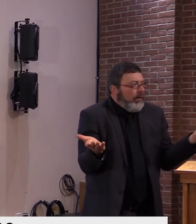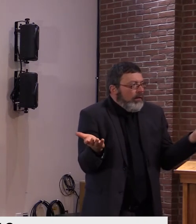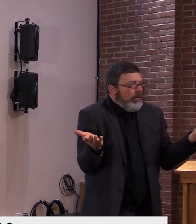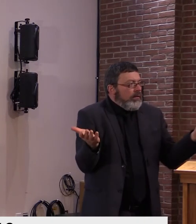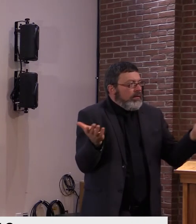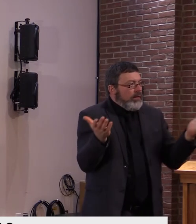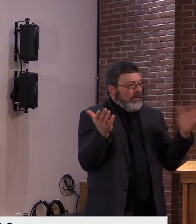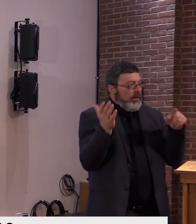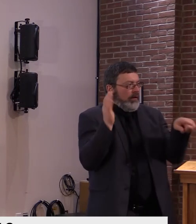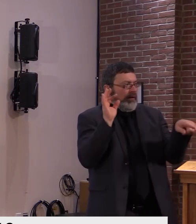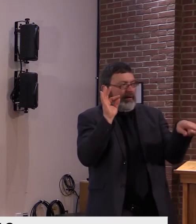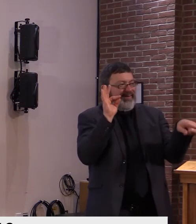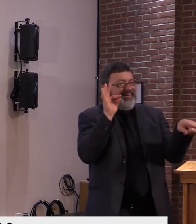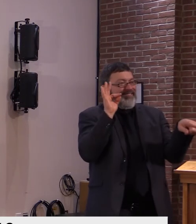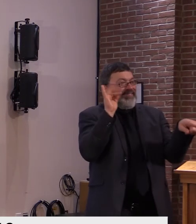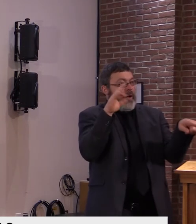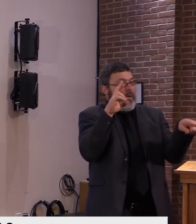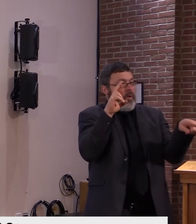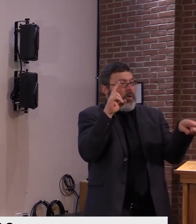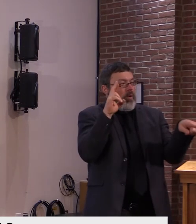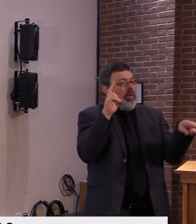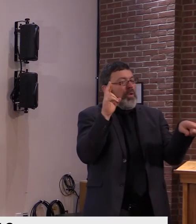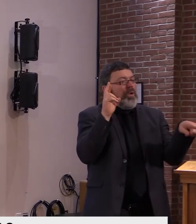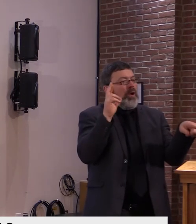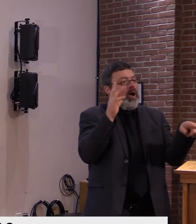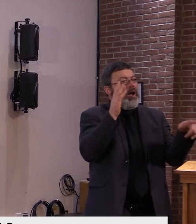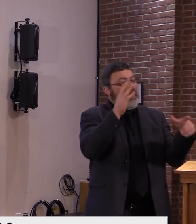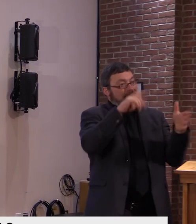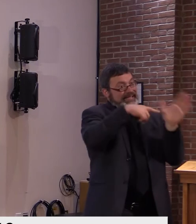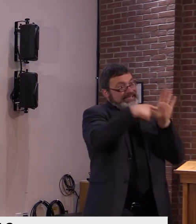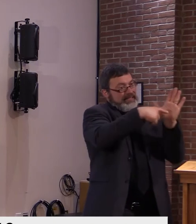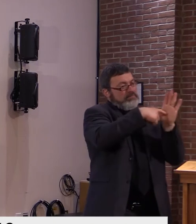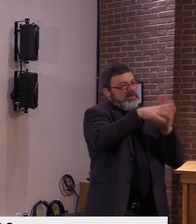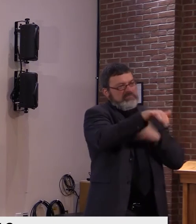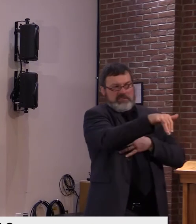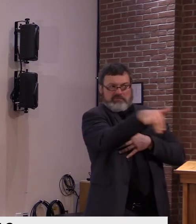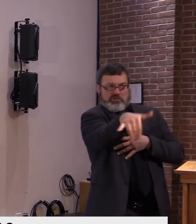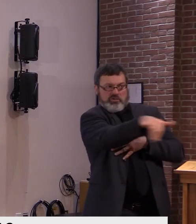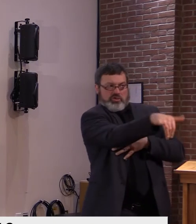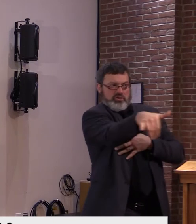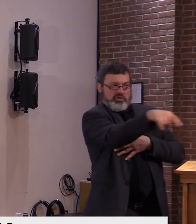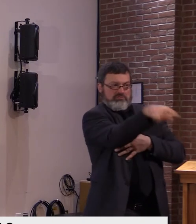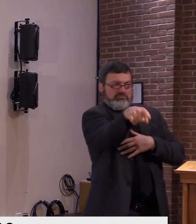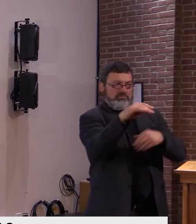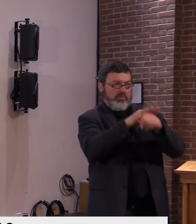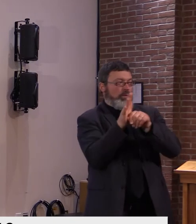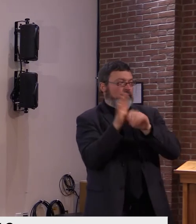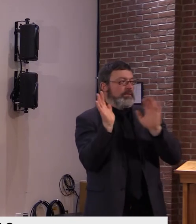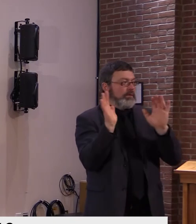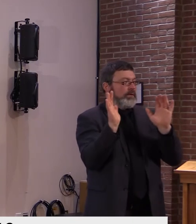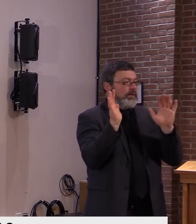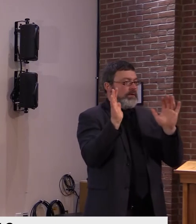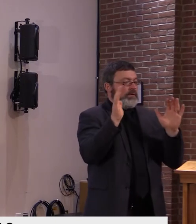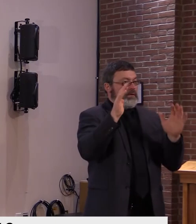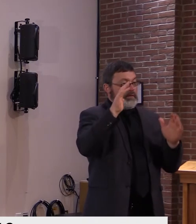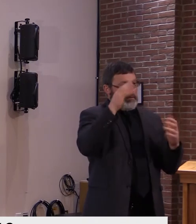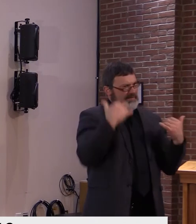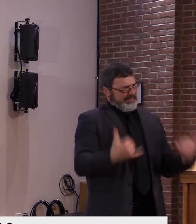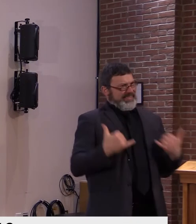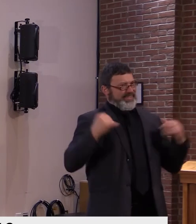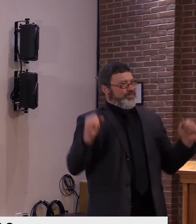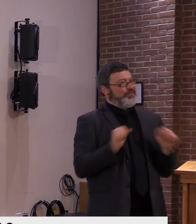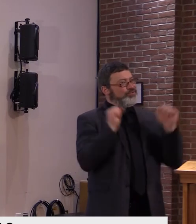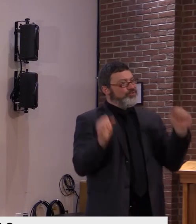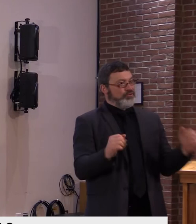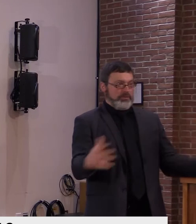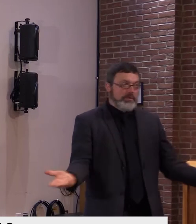COVID coronavirus symptoms. So it'd be better if we just all wore the mask for now to take, you